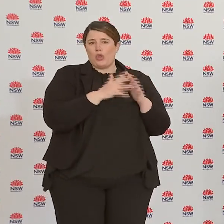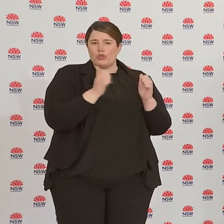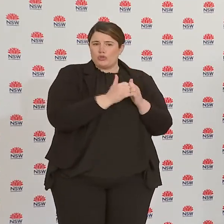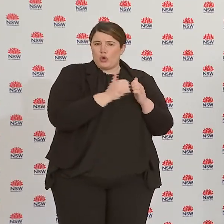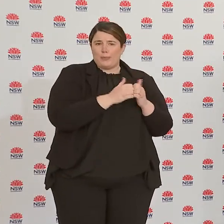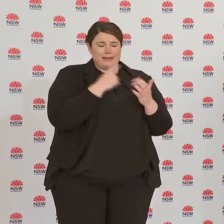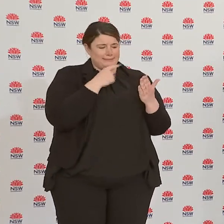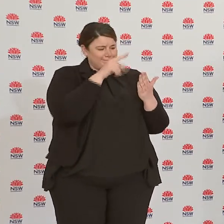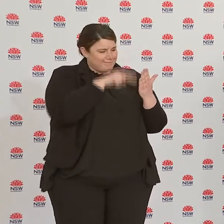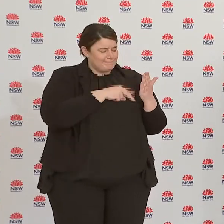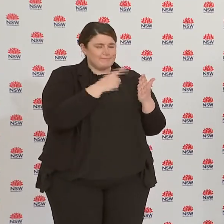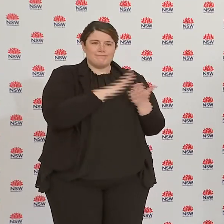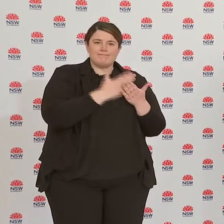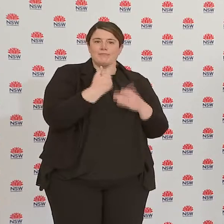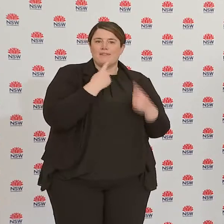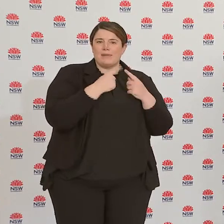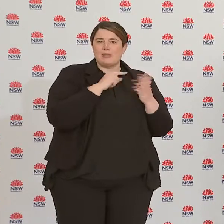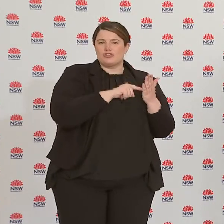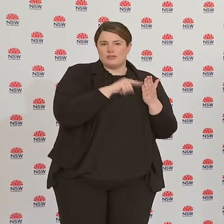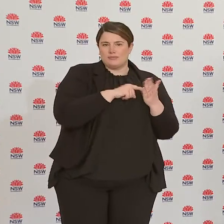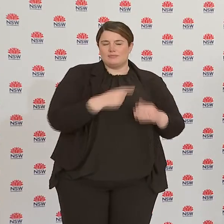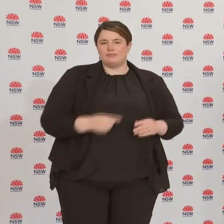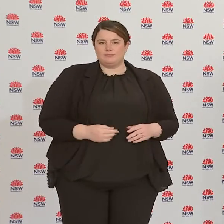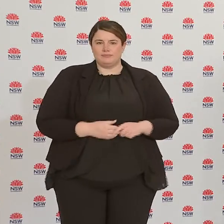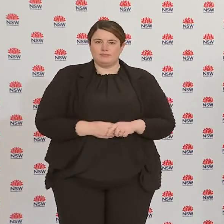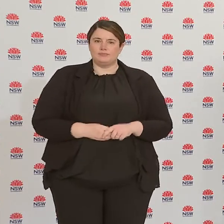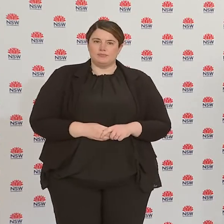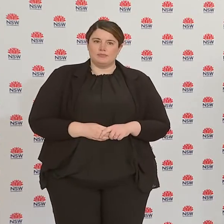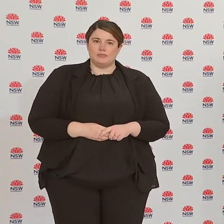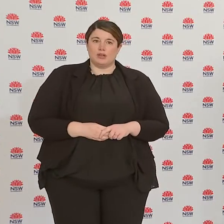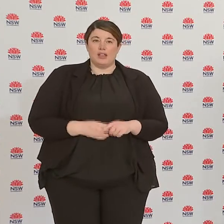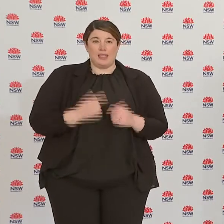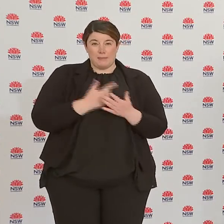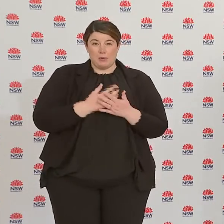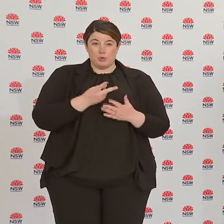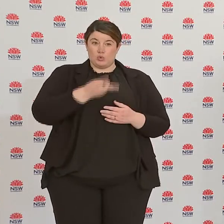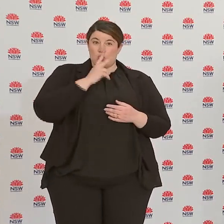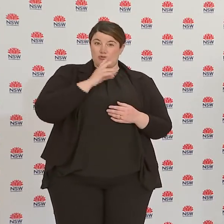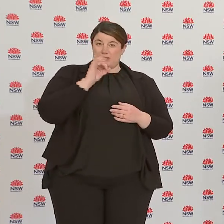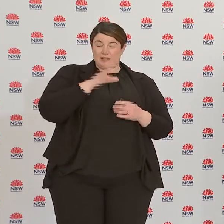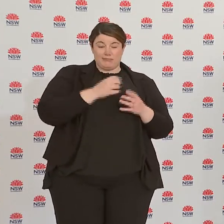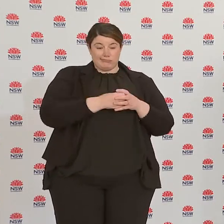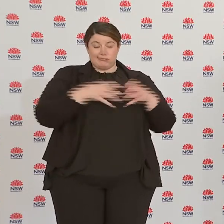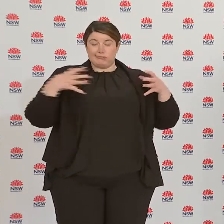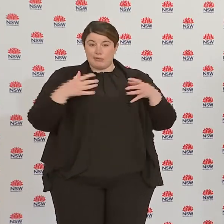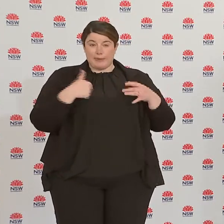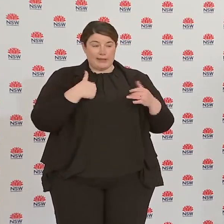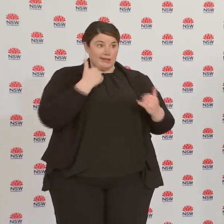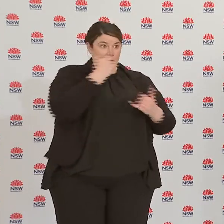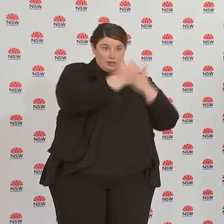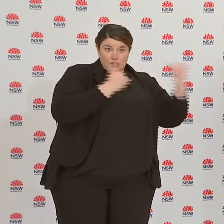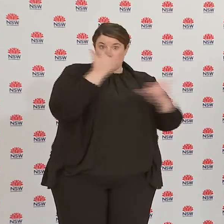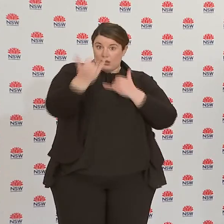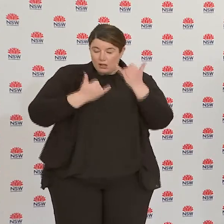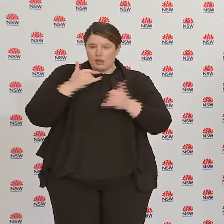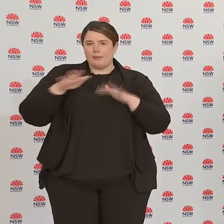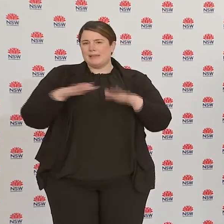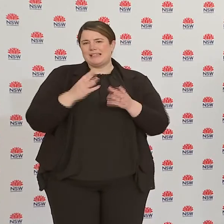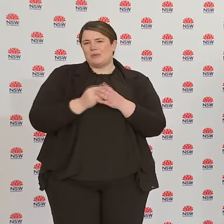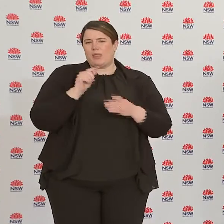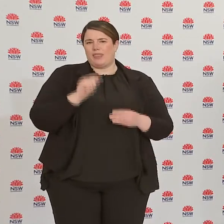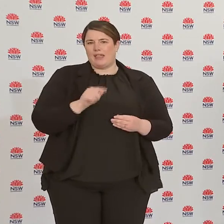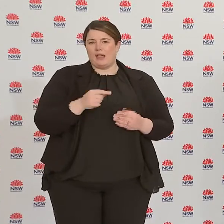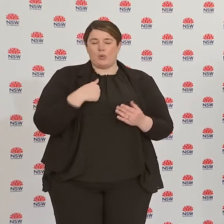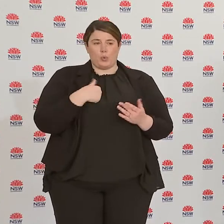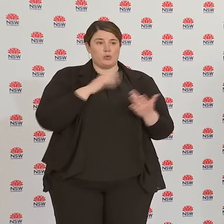truth. Obviously, when the cases come in and there's large numbers of cases, it does take a while. And our priority really is